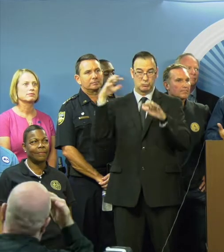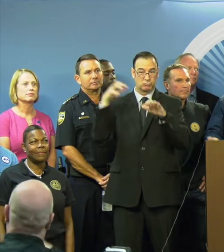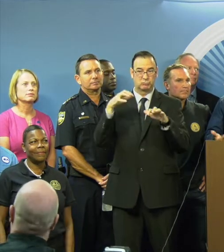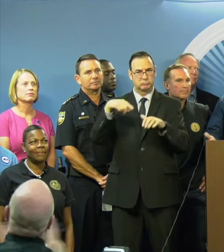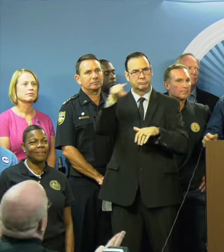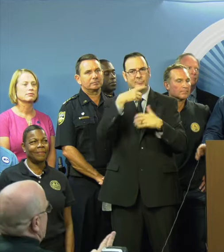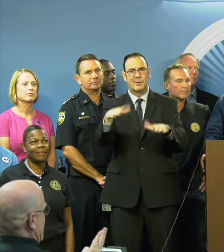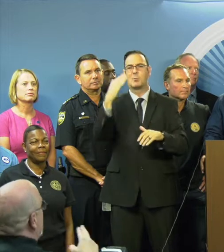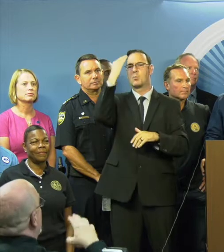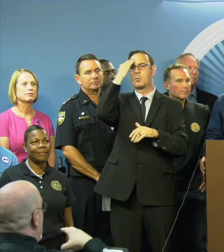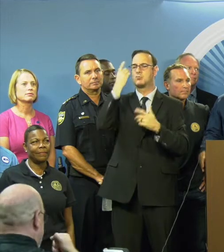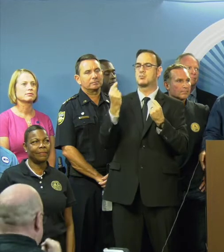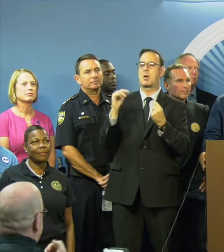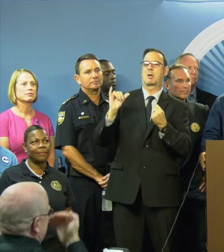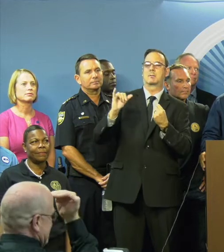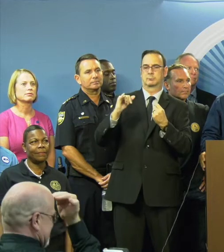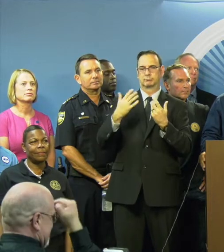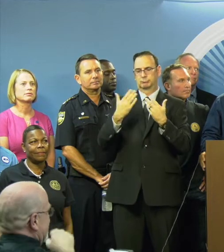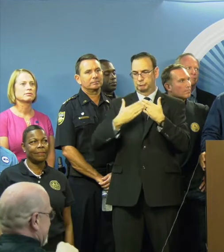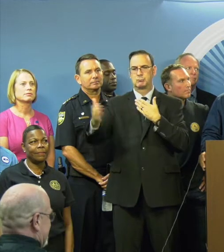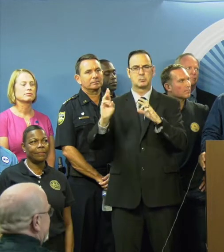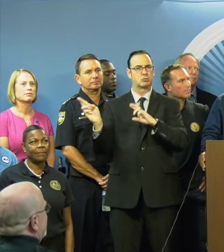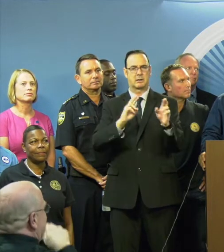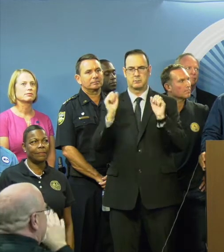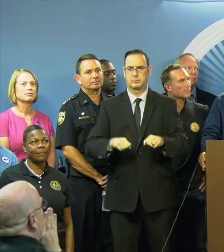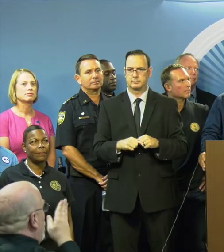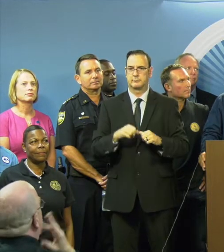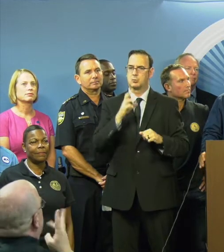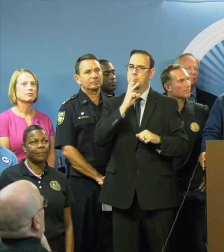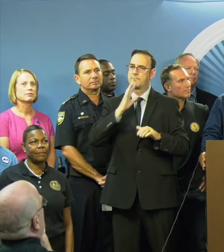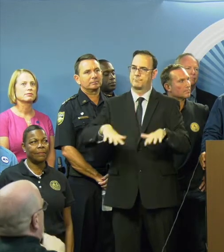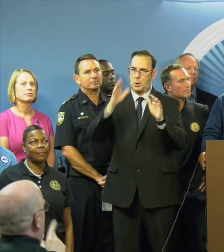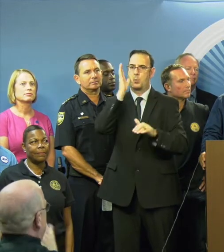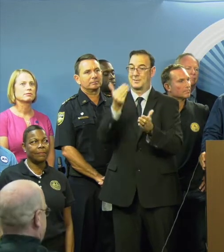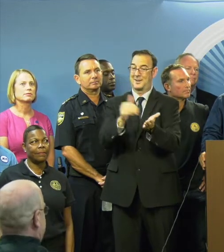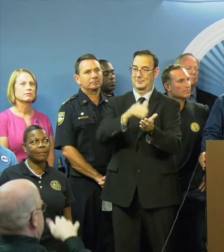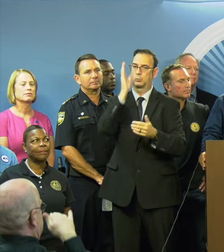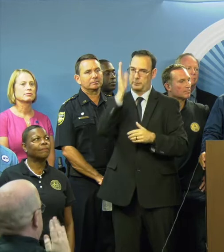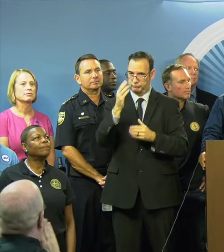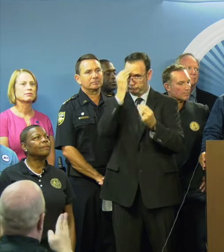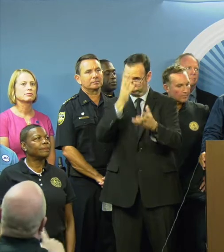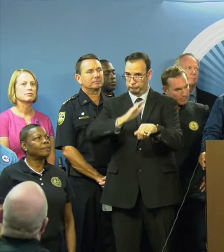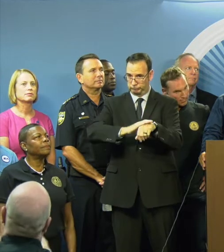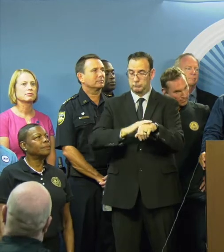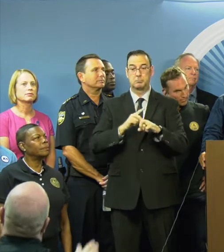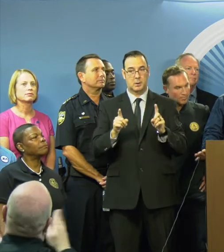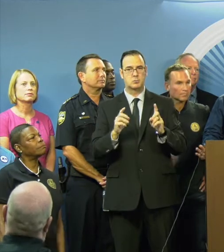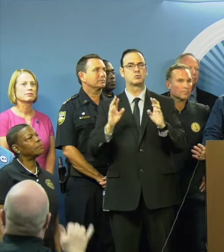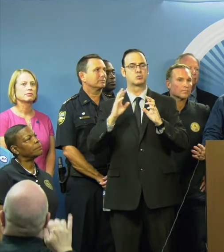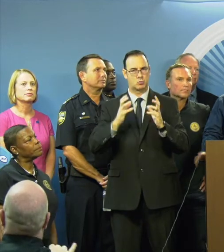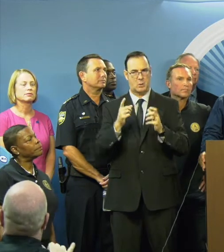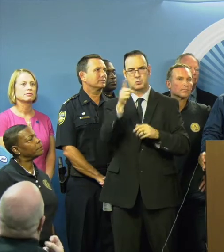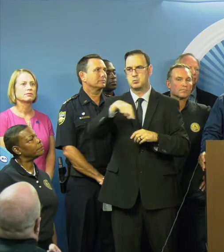that if the storm does impact this area, that you're going to see water, you're going to see flooding, and take the necessary